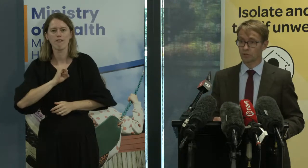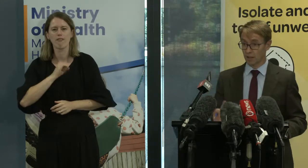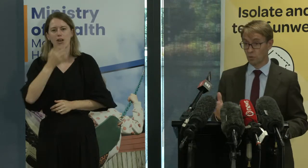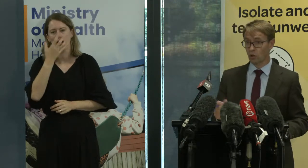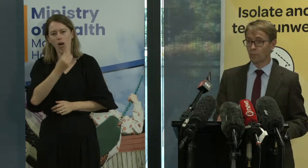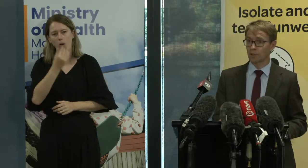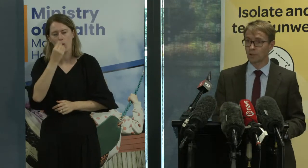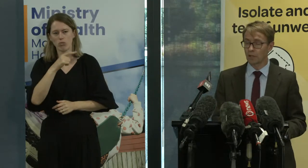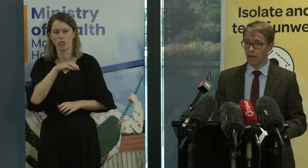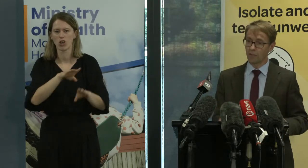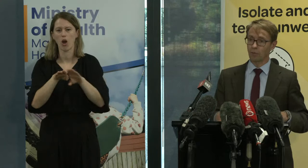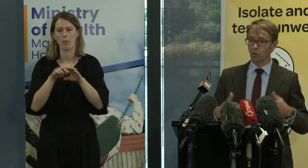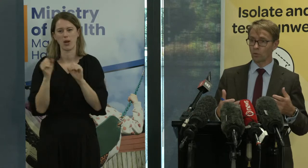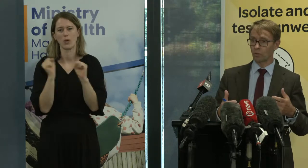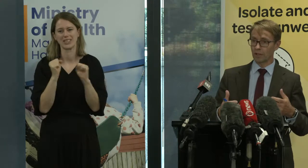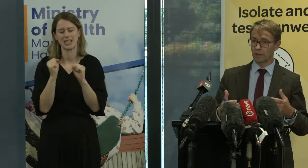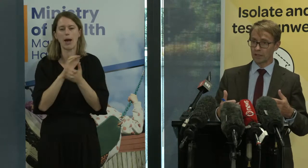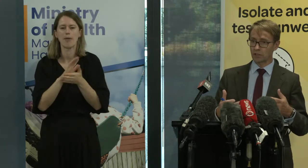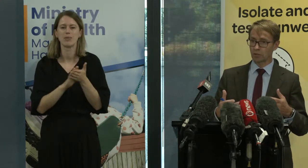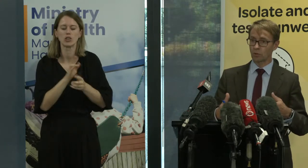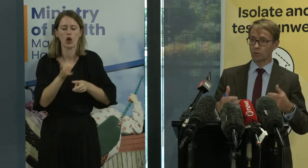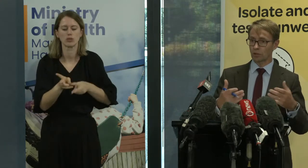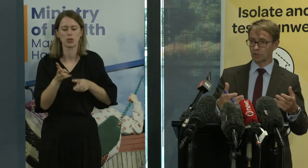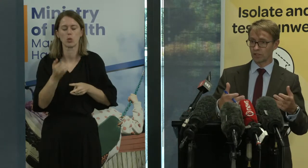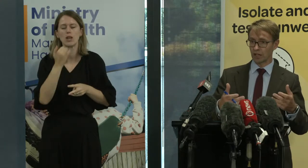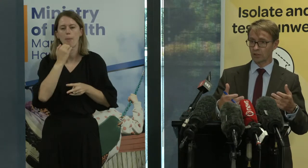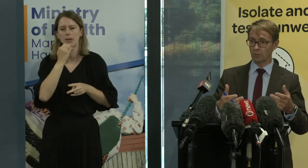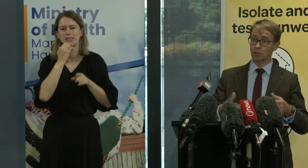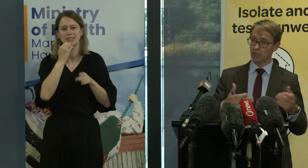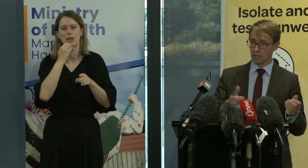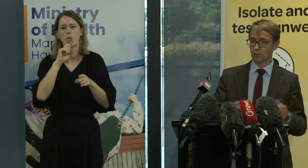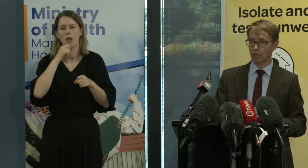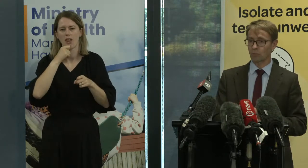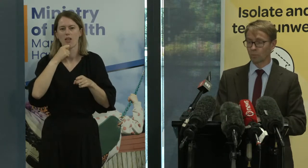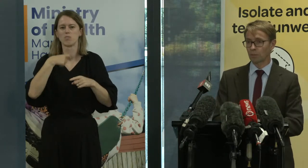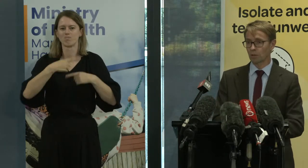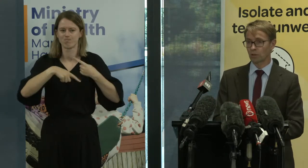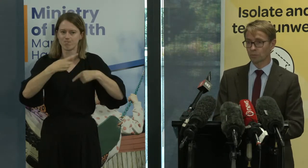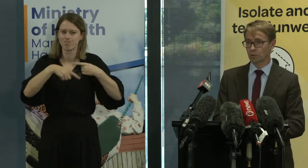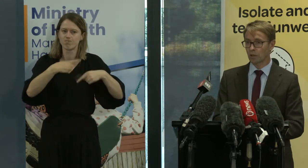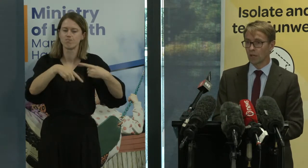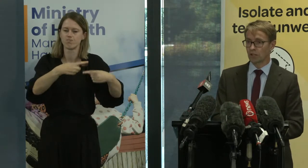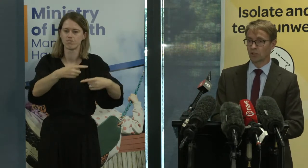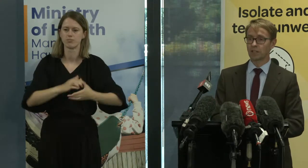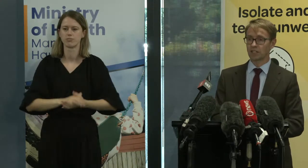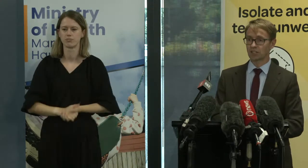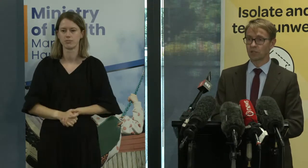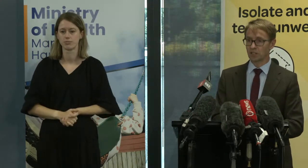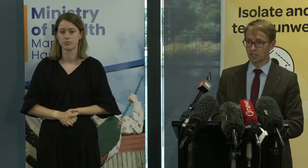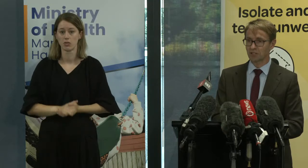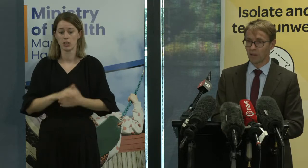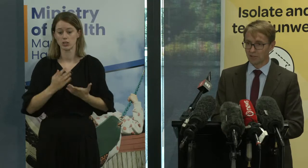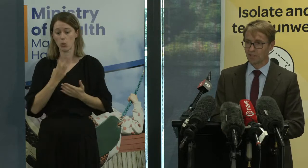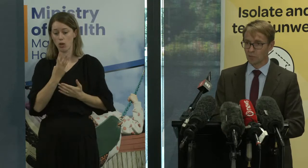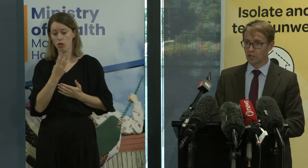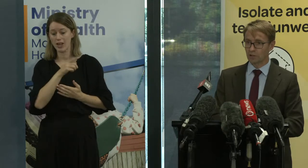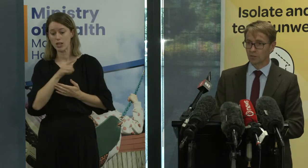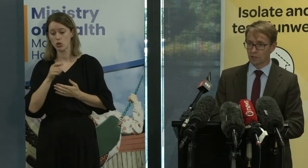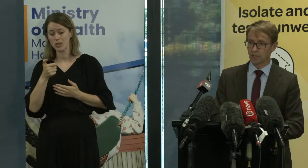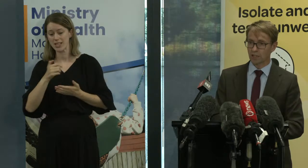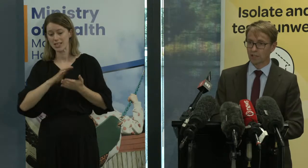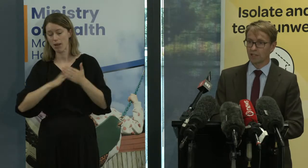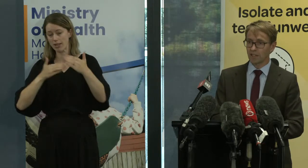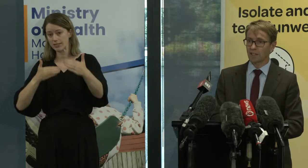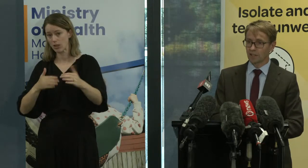influenza, of course, are more common, and that will then lead to more illness out in the community and more people in hospital. So the next 3 to 6 months as we go